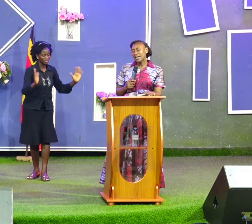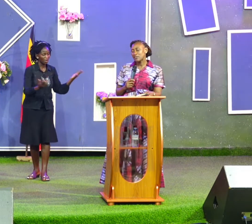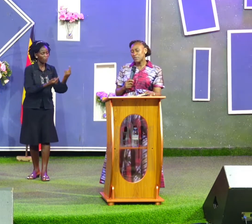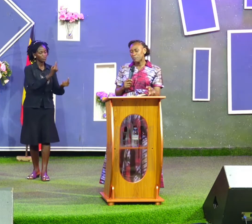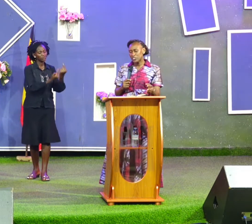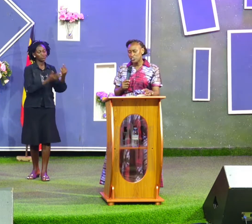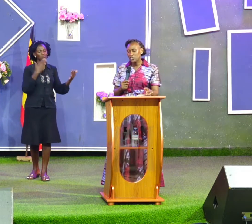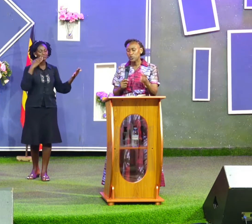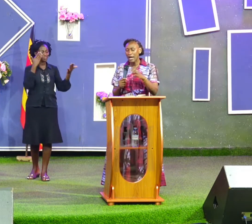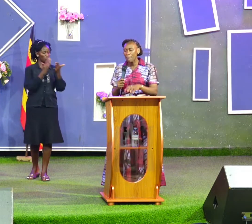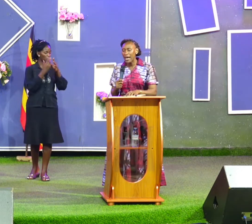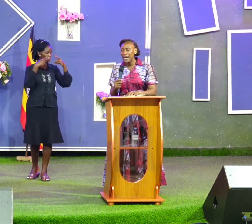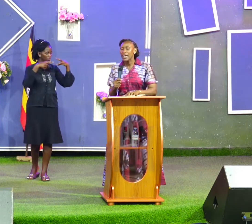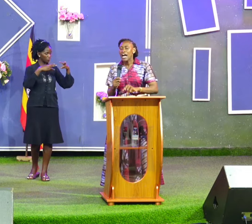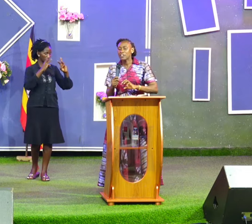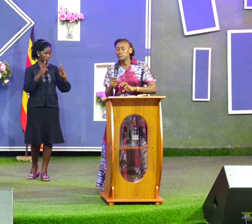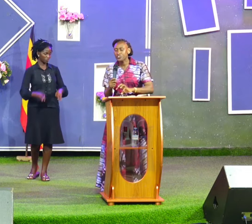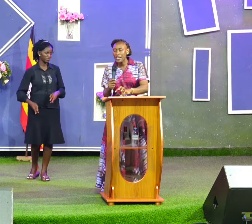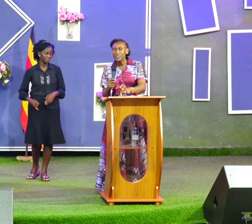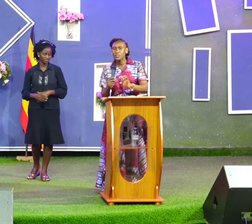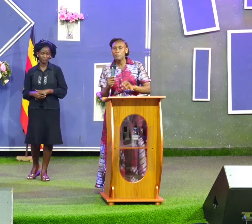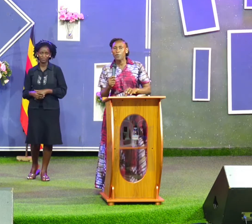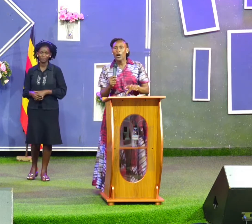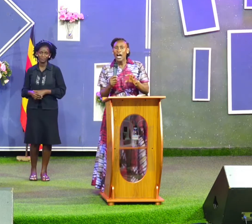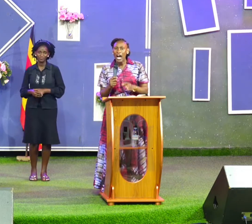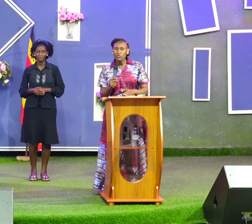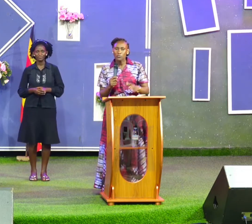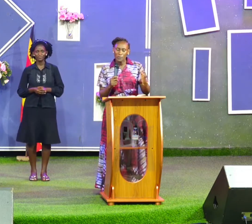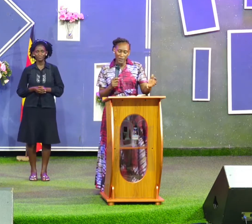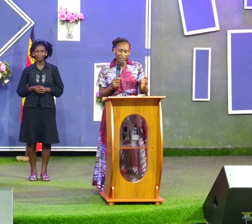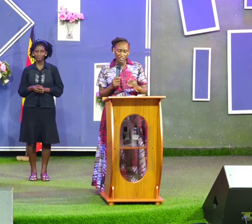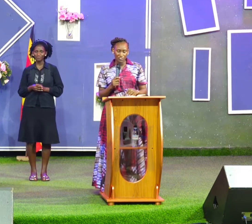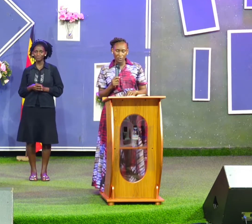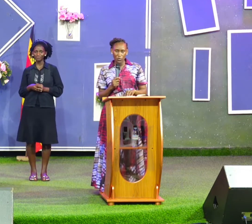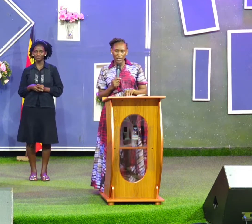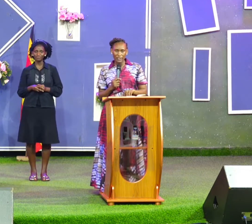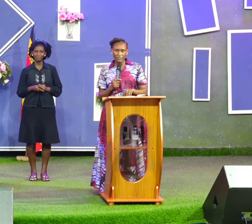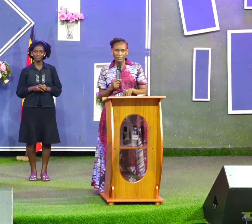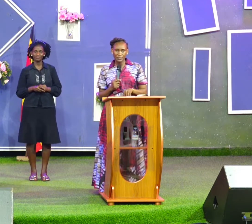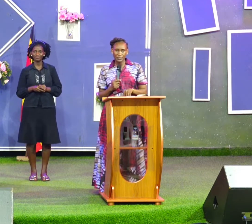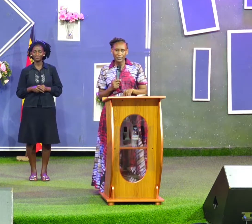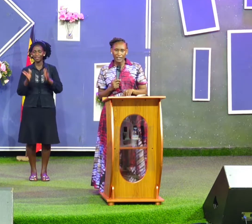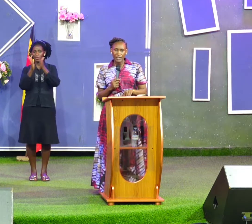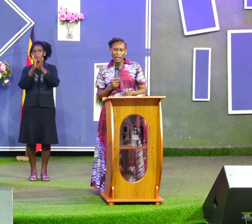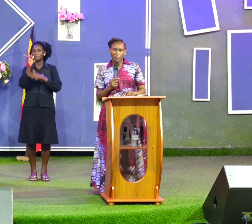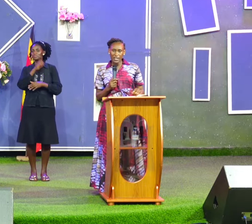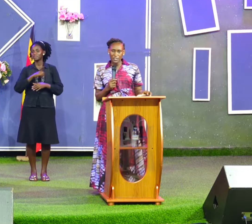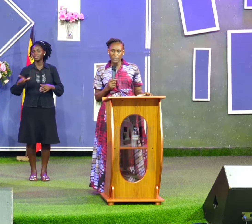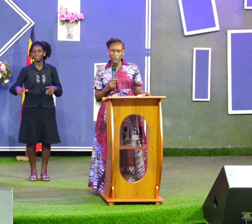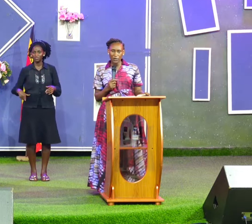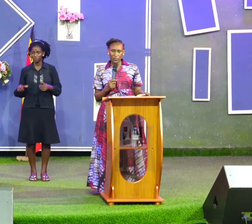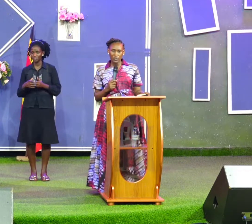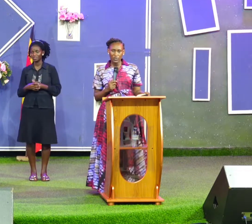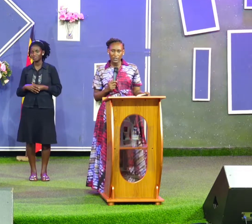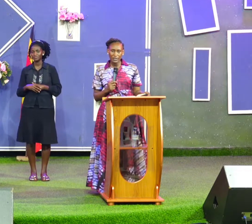I can be in position to come back and train these people how to prepare it very well. Praise